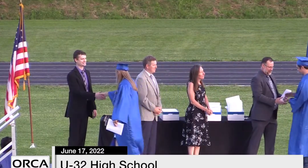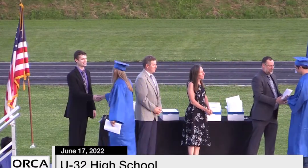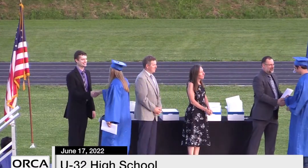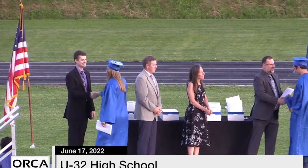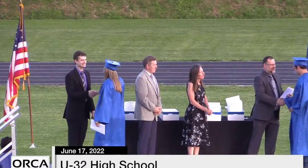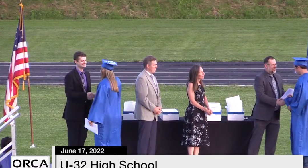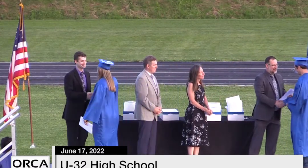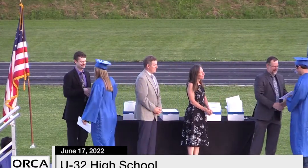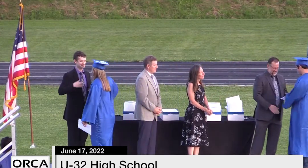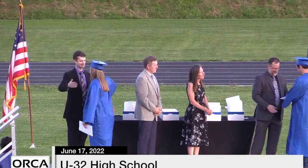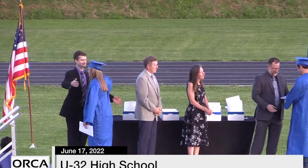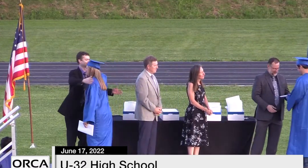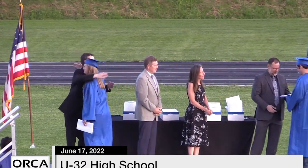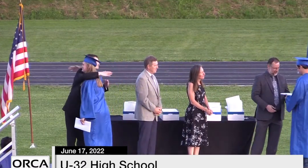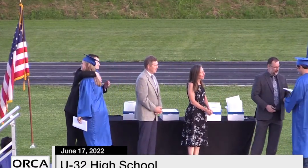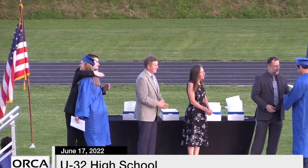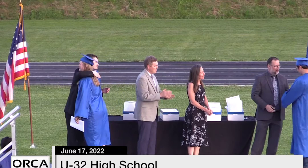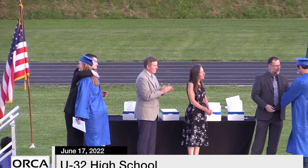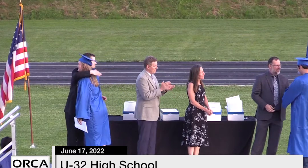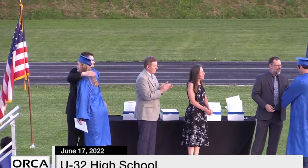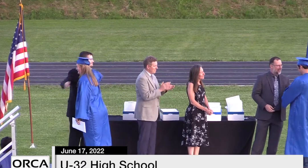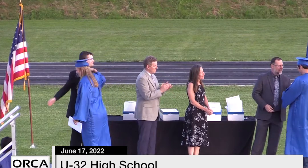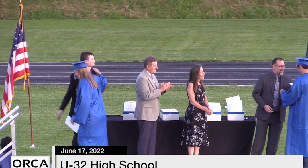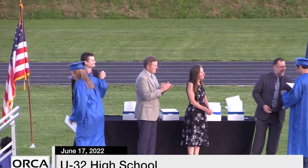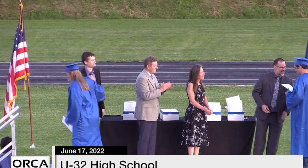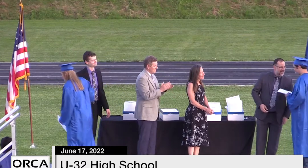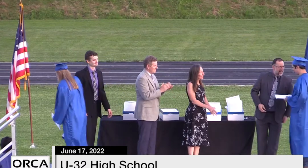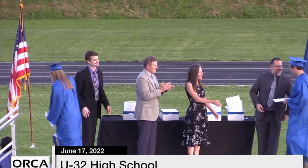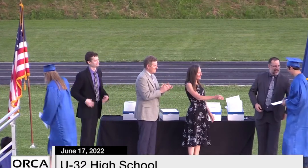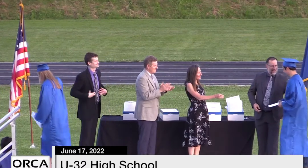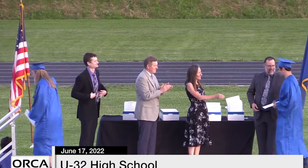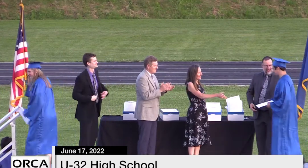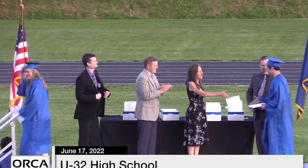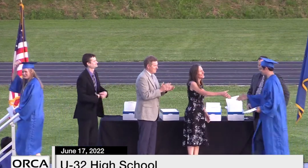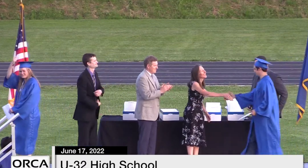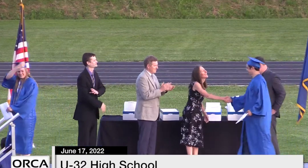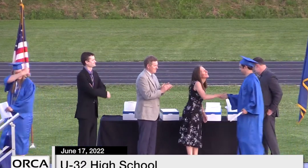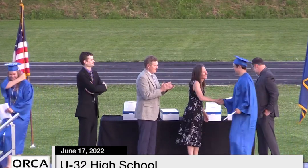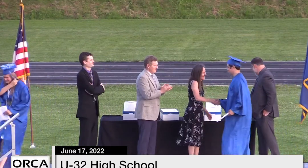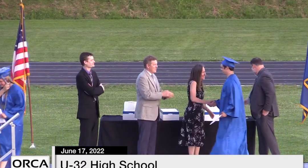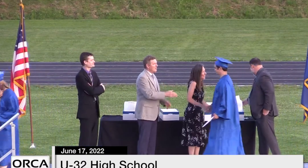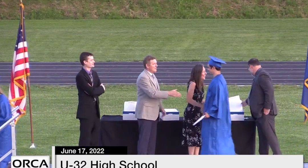Jaden N. Carr. Let's go, Jaden!